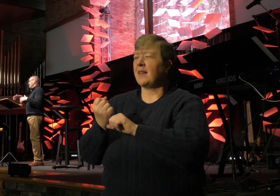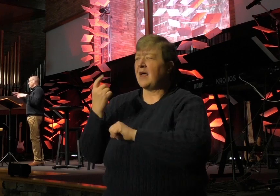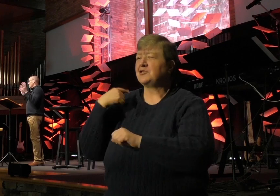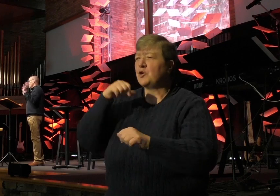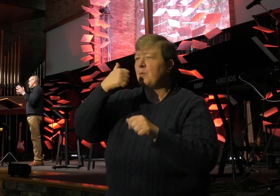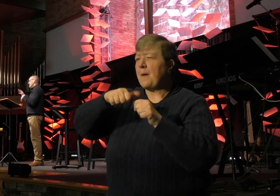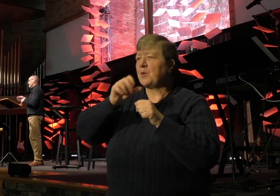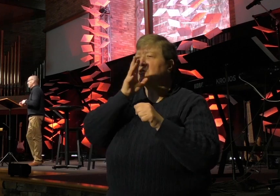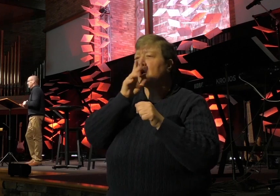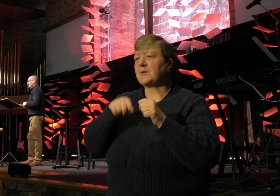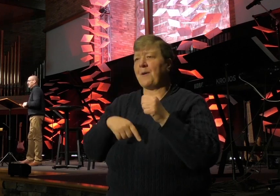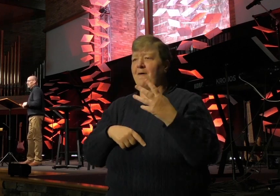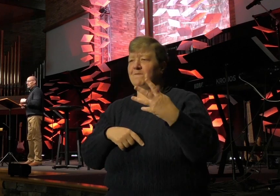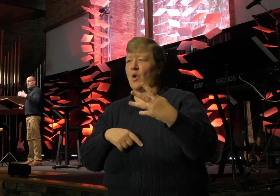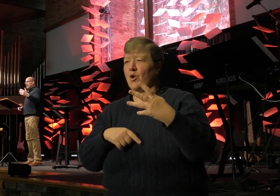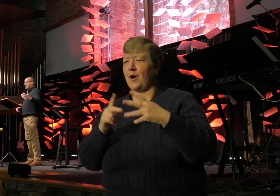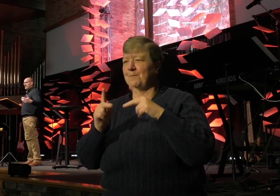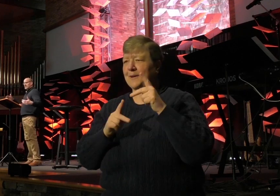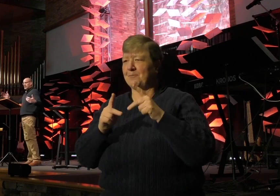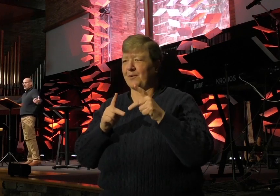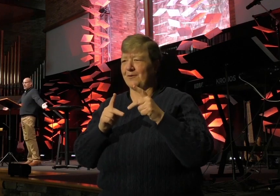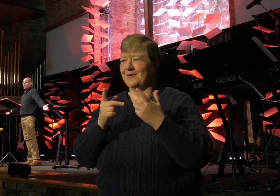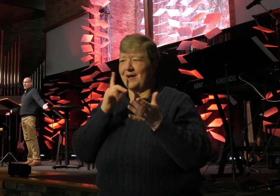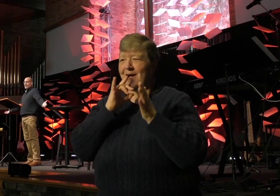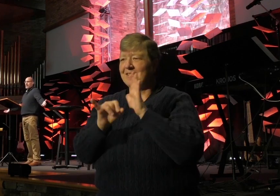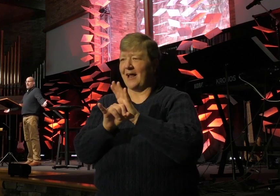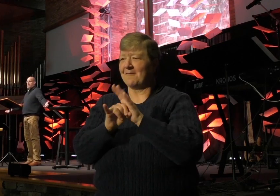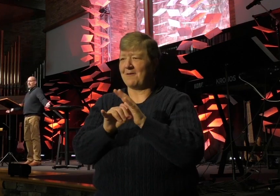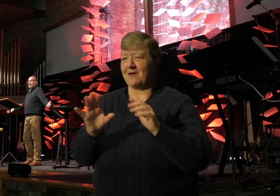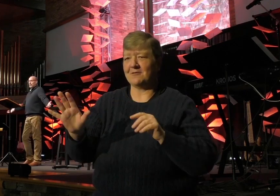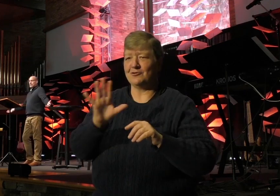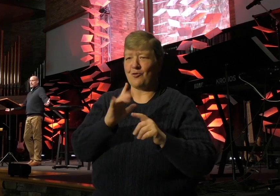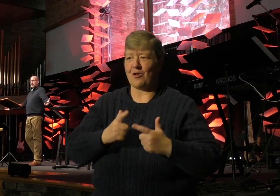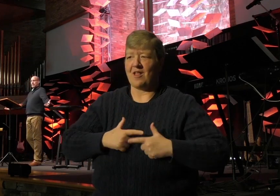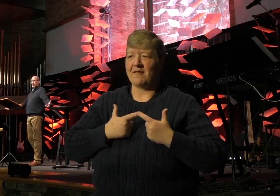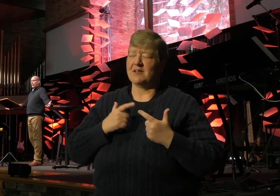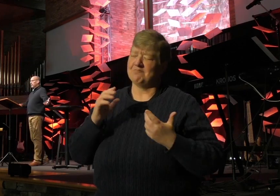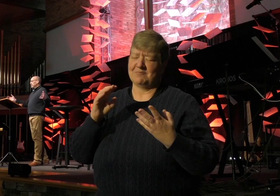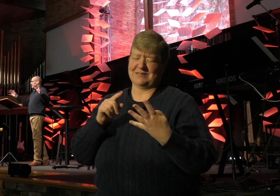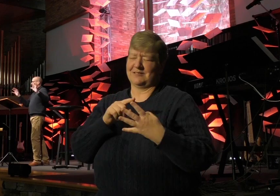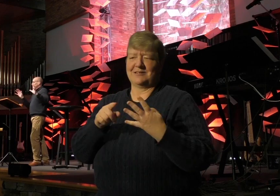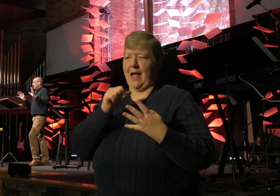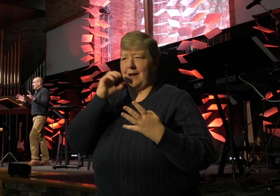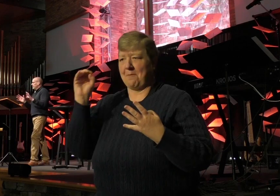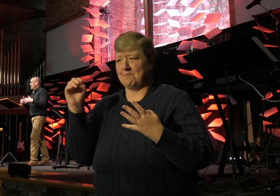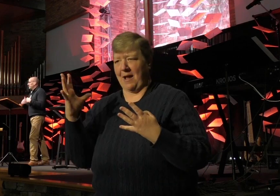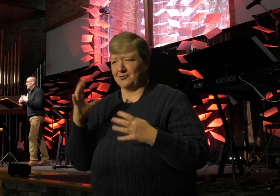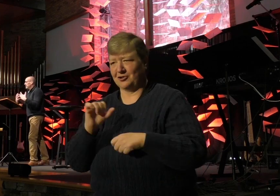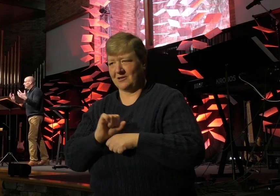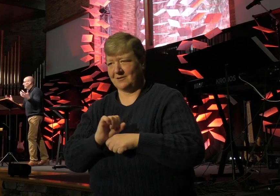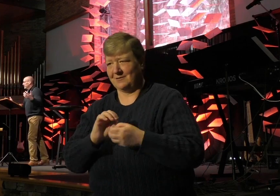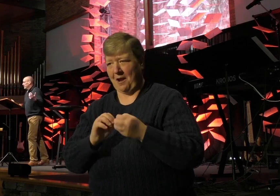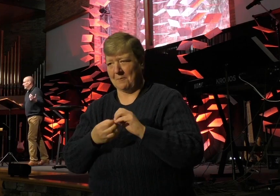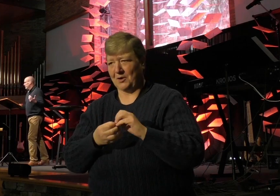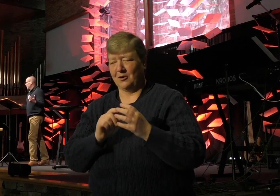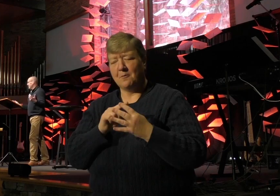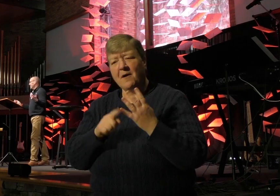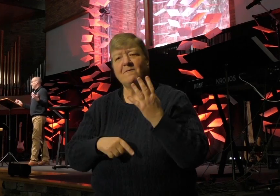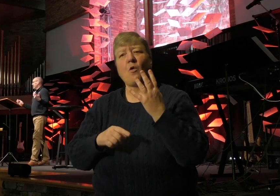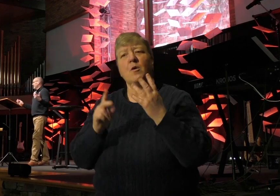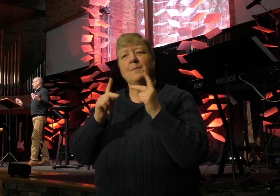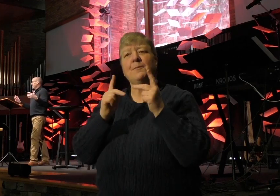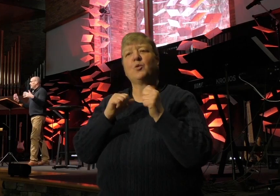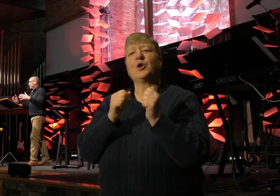in your life, and four is not any magic number. It can be less, it can be more. We just talked about four people that you could identify and begin to intercede